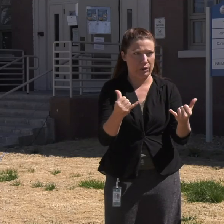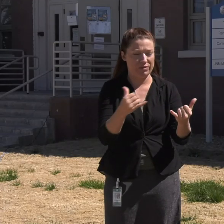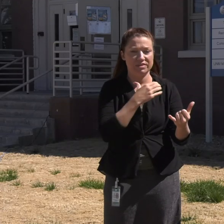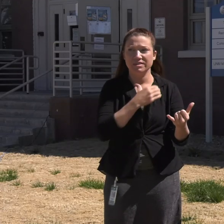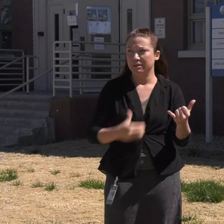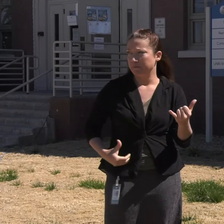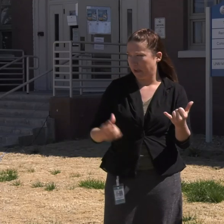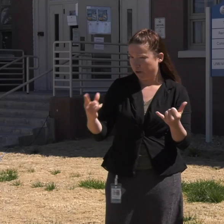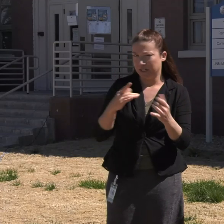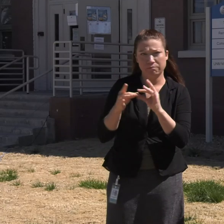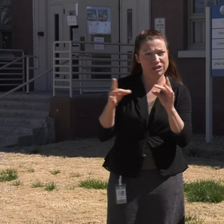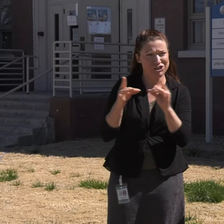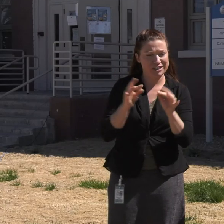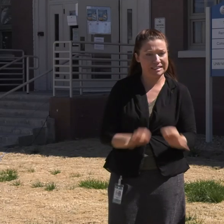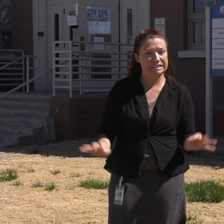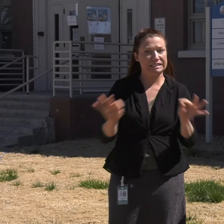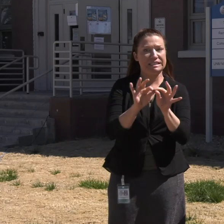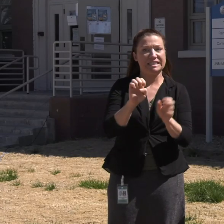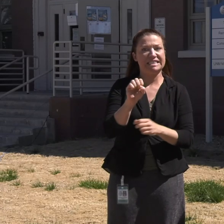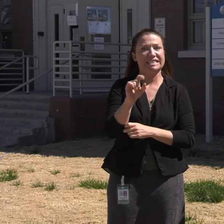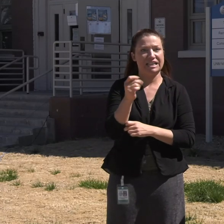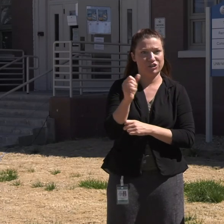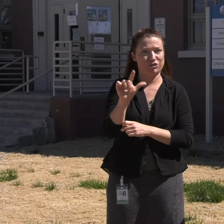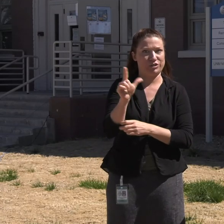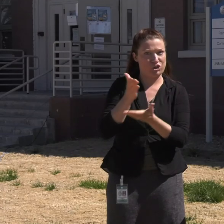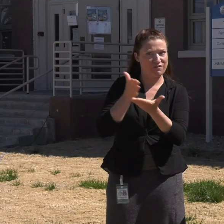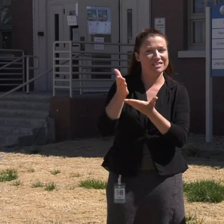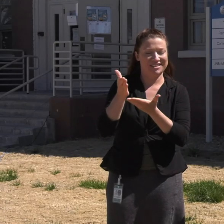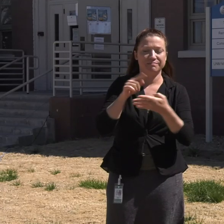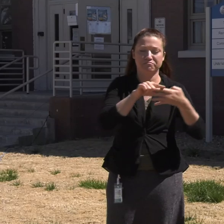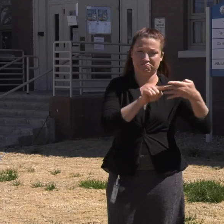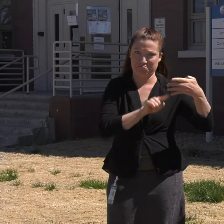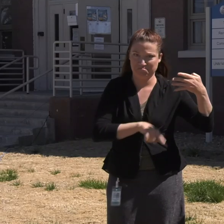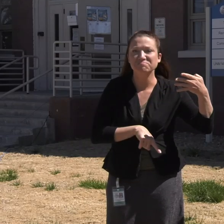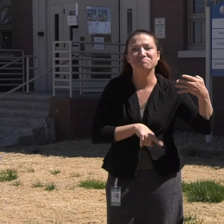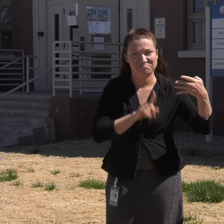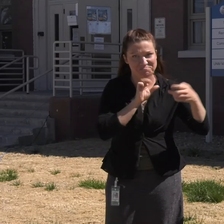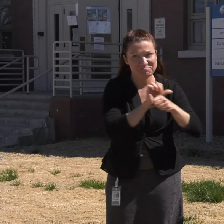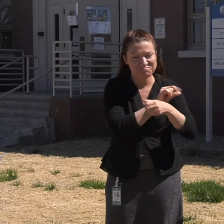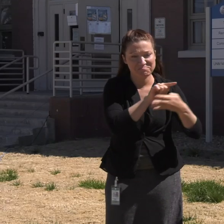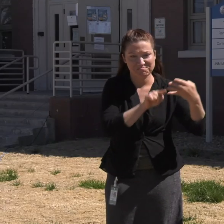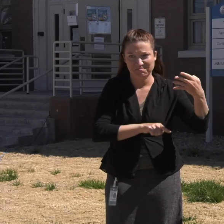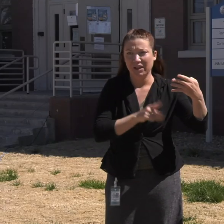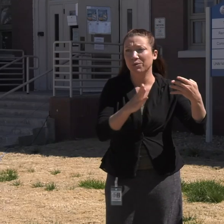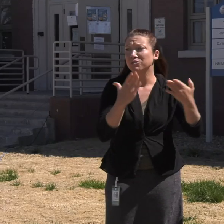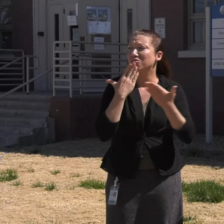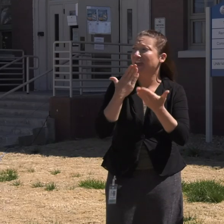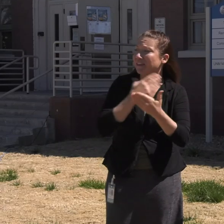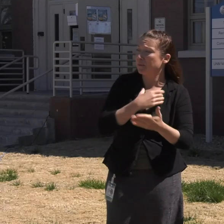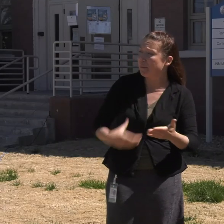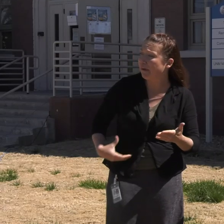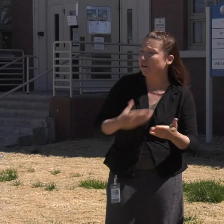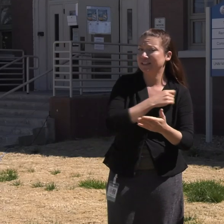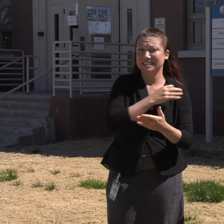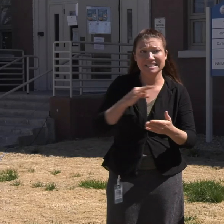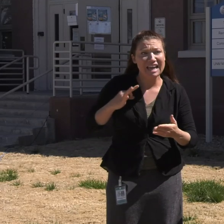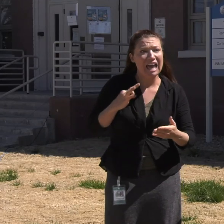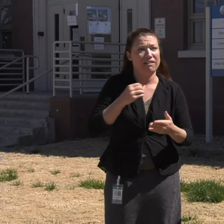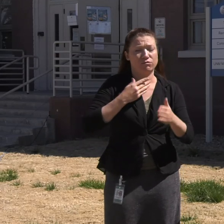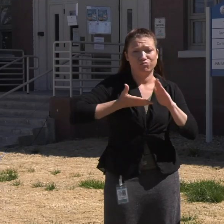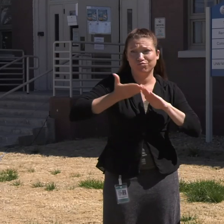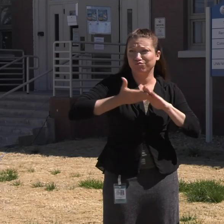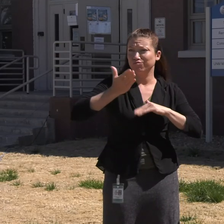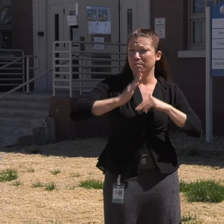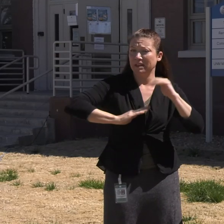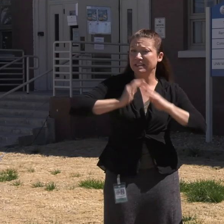essential services and what we offer here, our team, and I want to thank all of our managers and the staff that are here keeping these buildings open, because we do provide